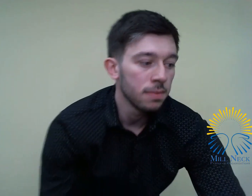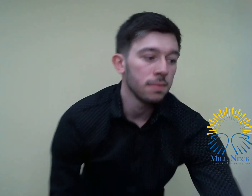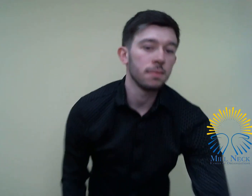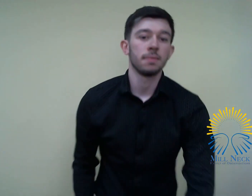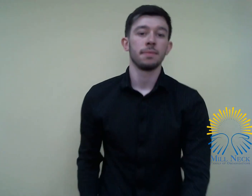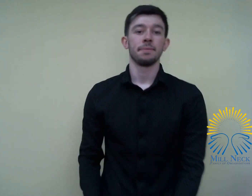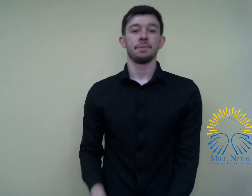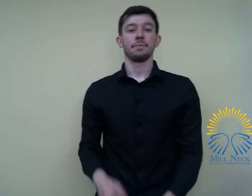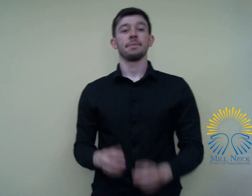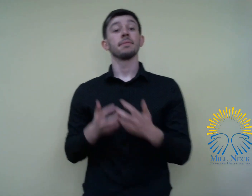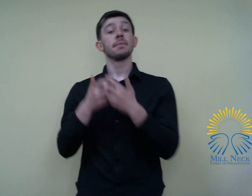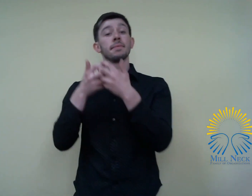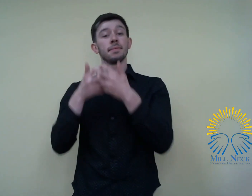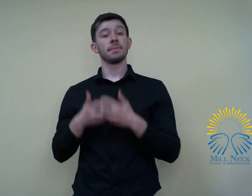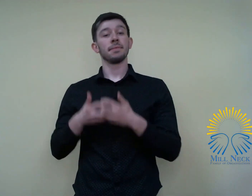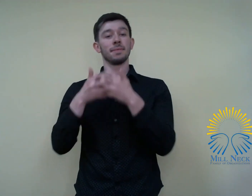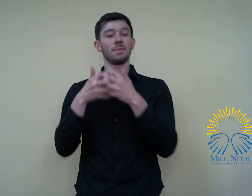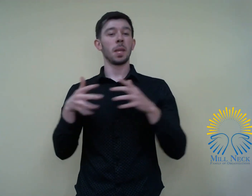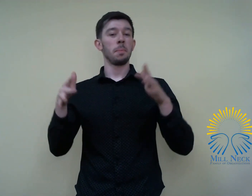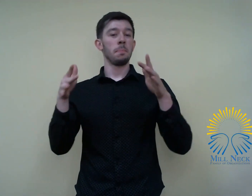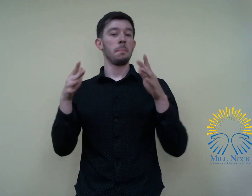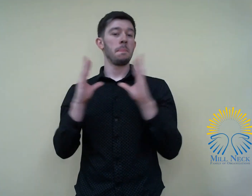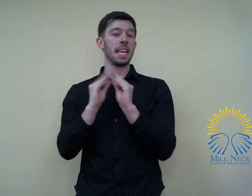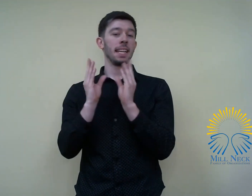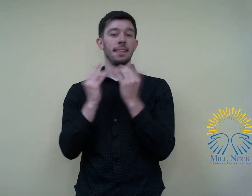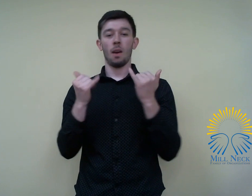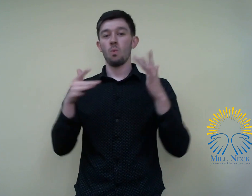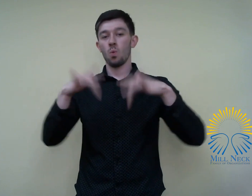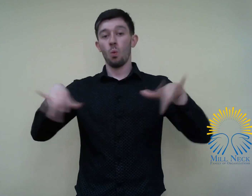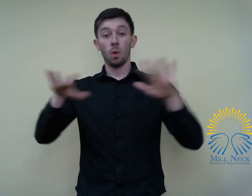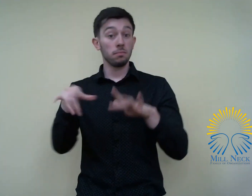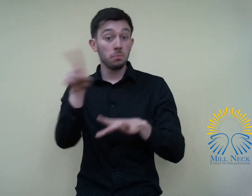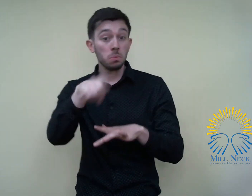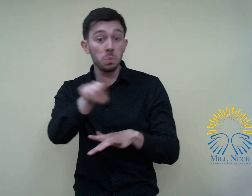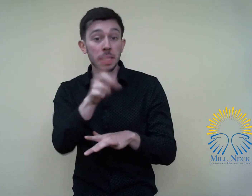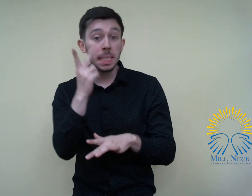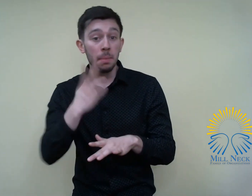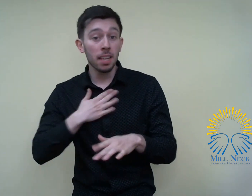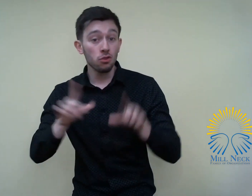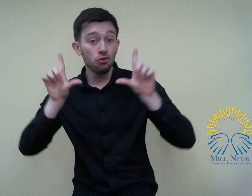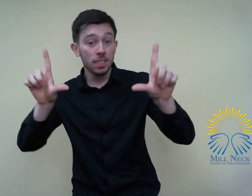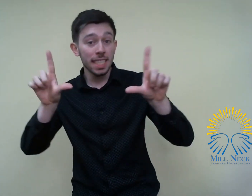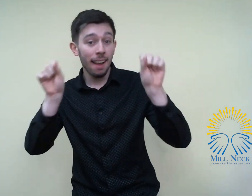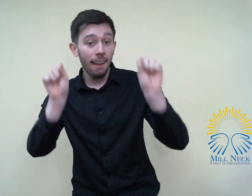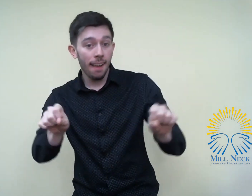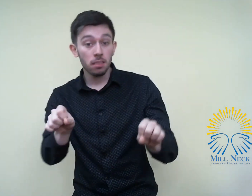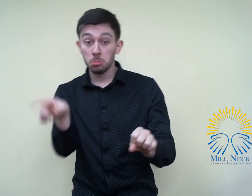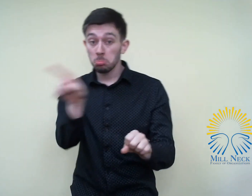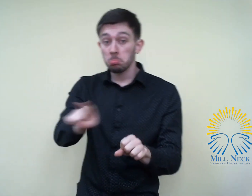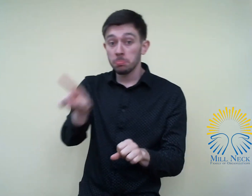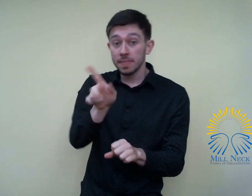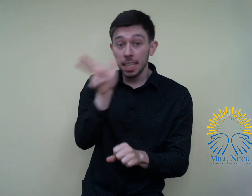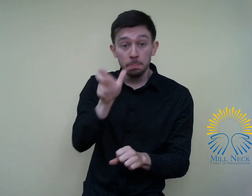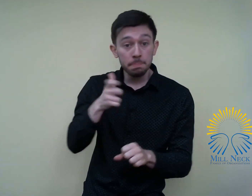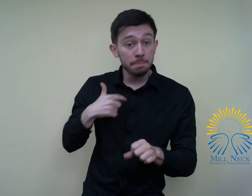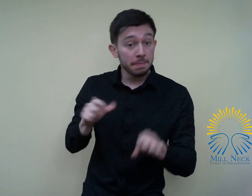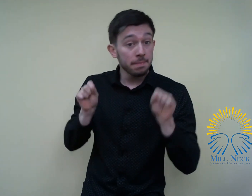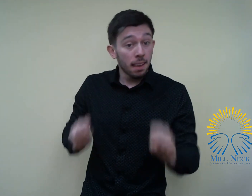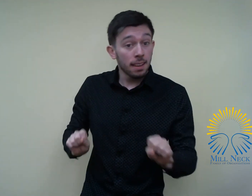This meeting is being recorded. Can everyone see my screen? Can everyone hear me? Lily,